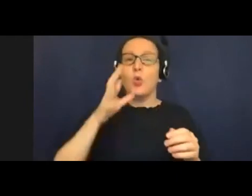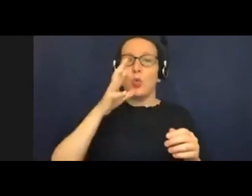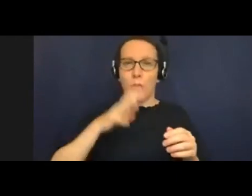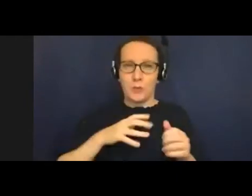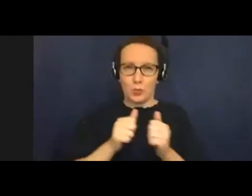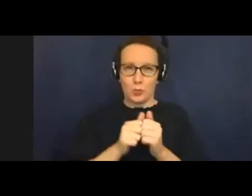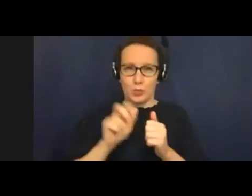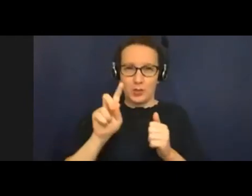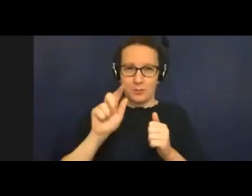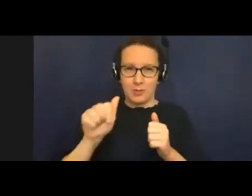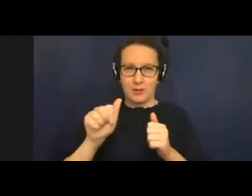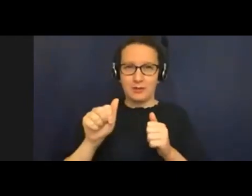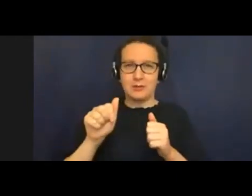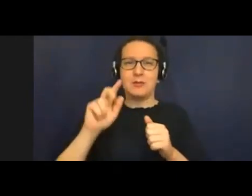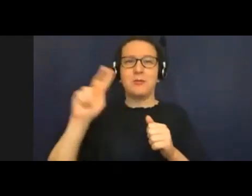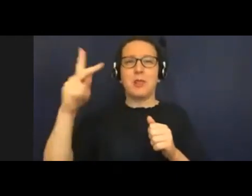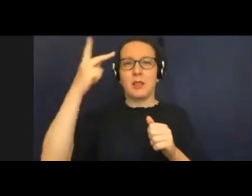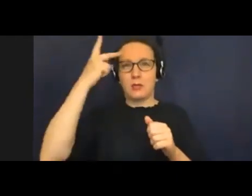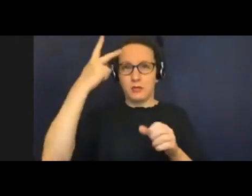participation.